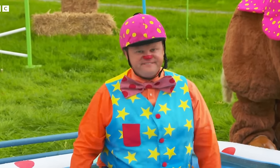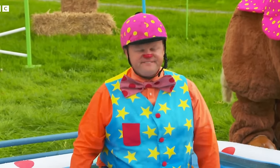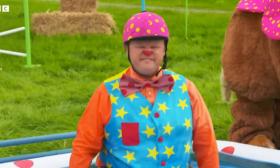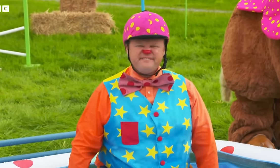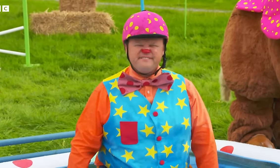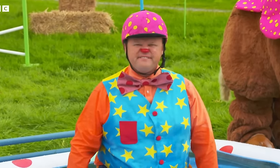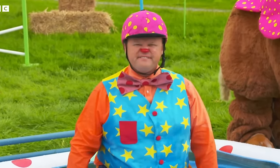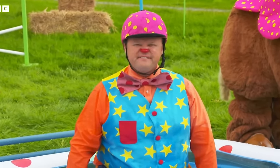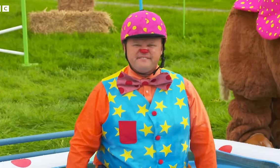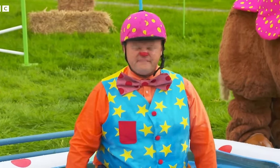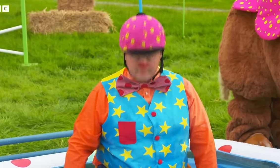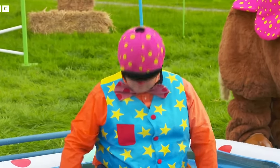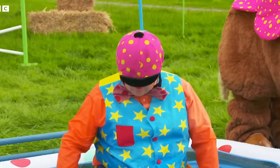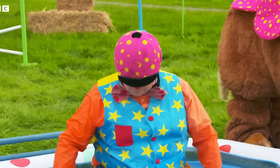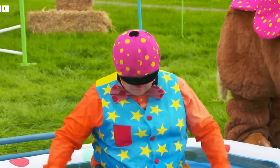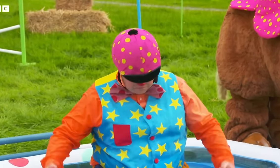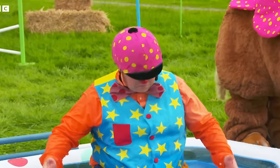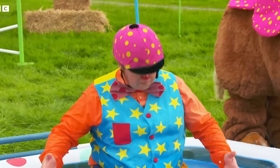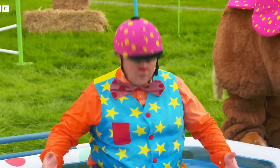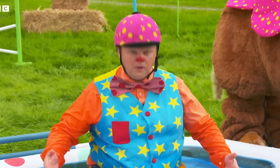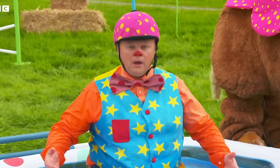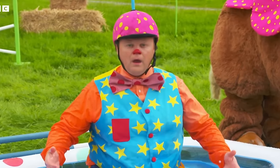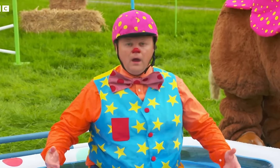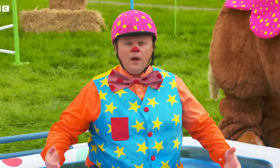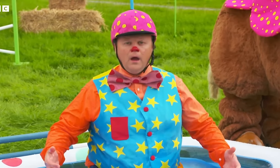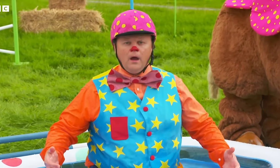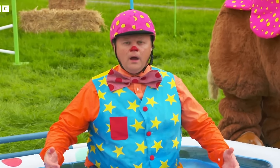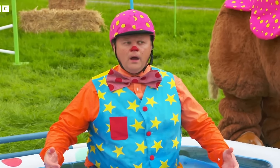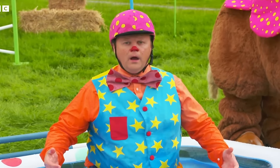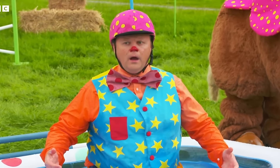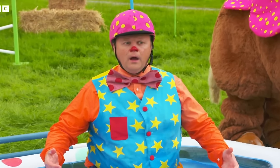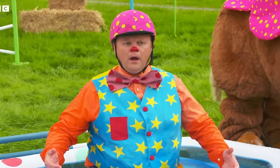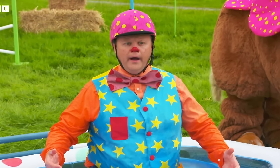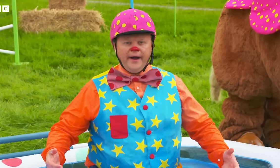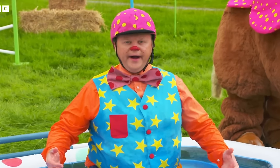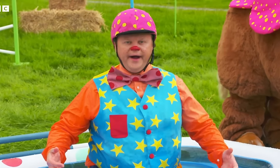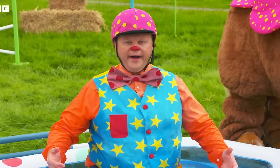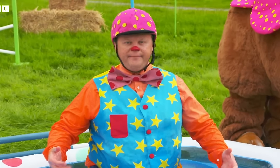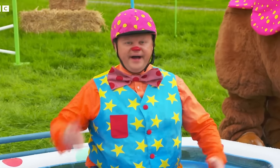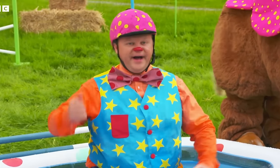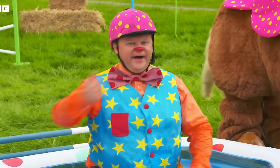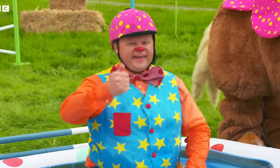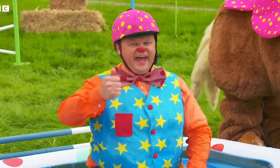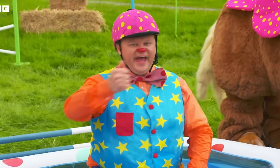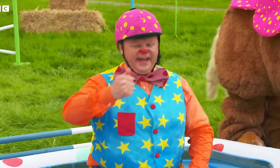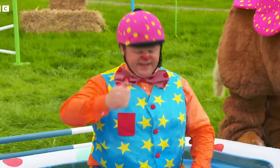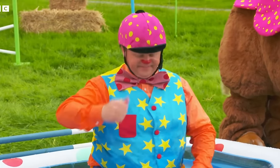go, Mr. Tumble, please, can you show us the sign for jump? Okay.